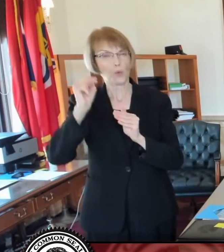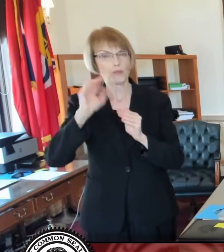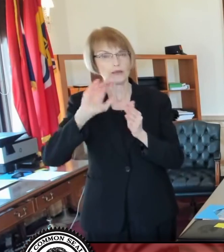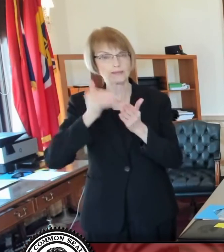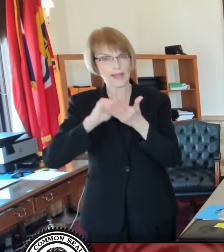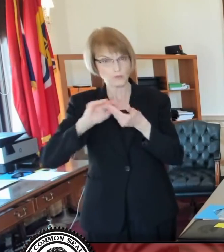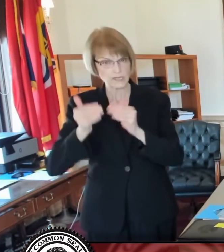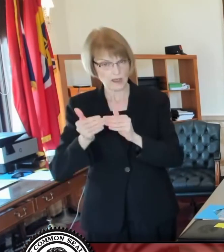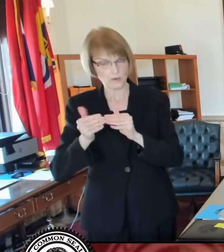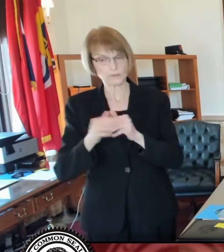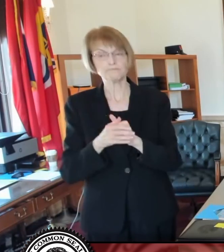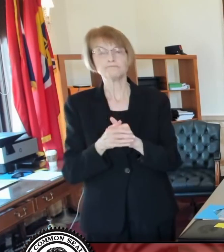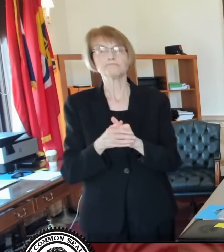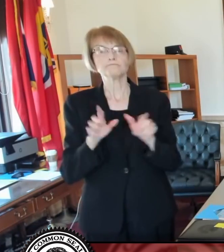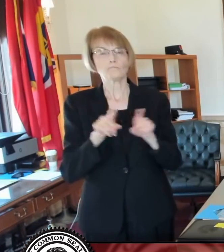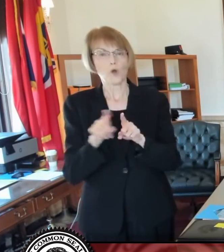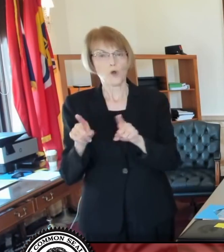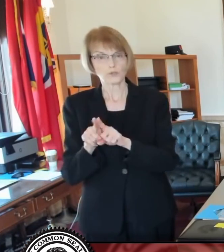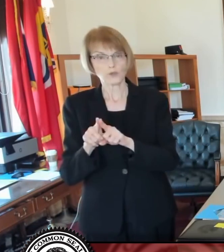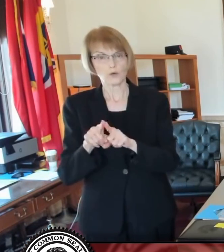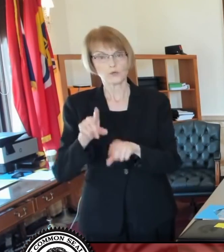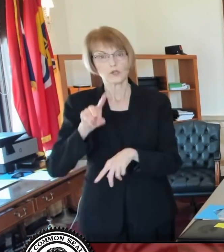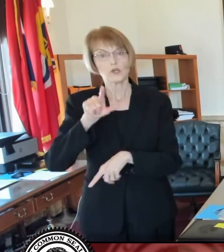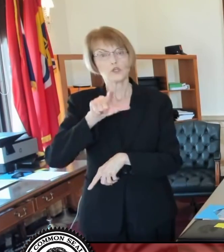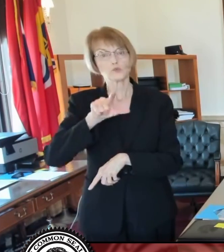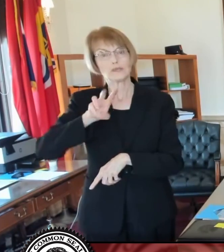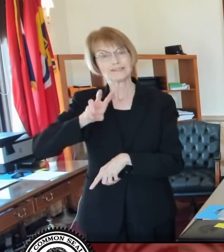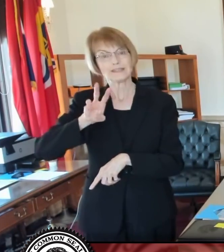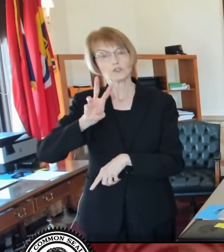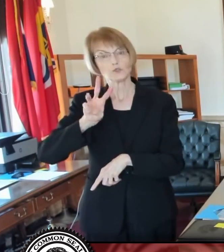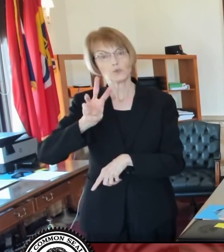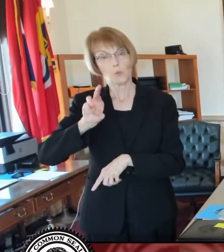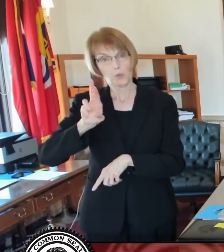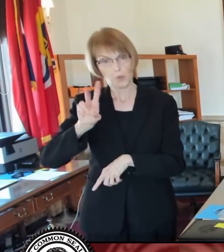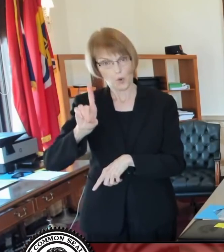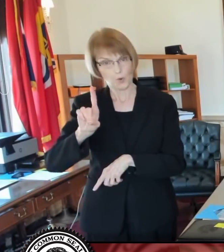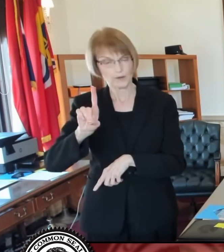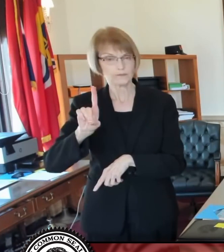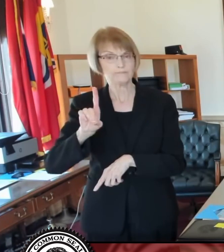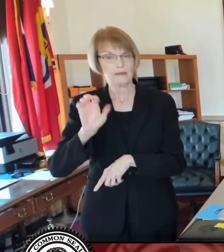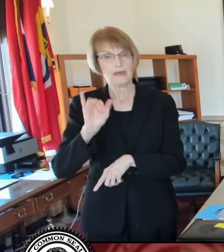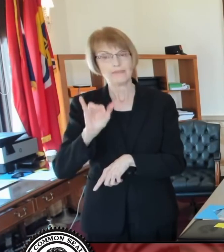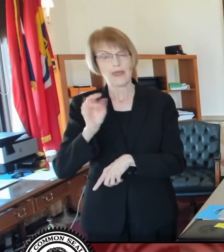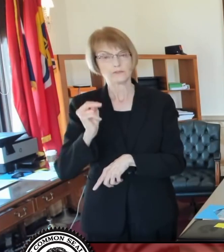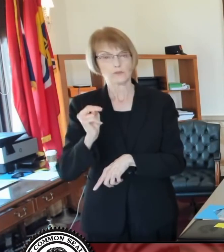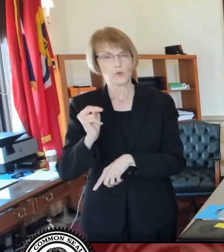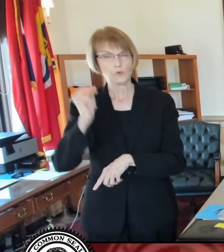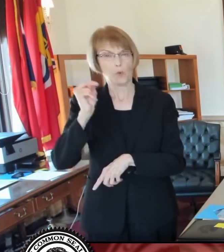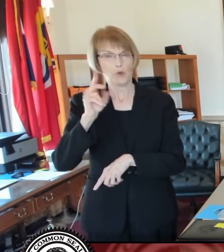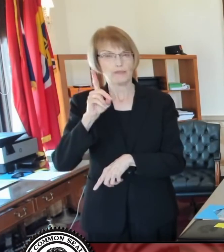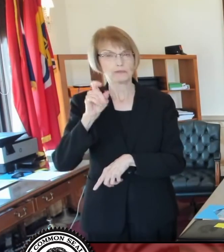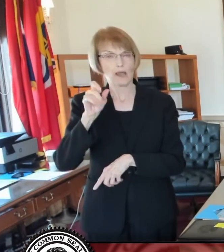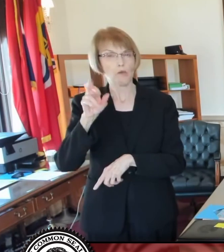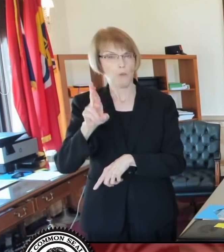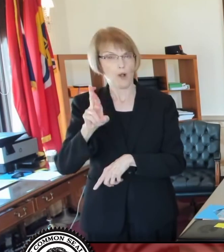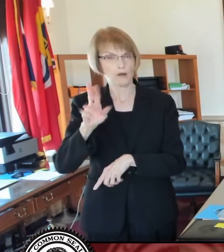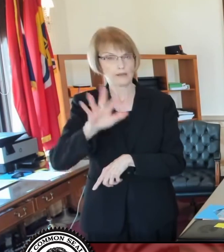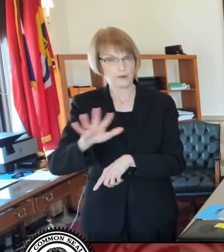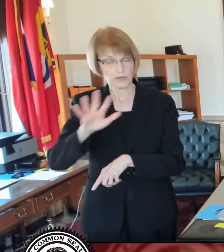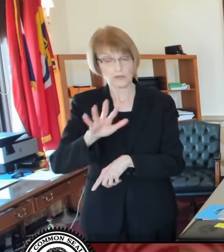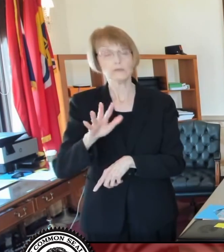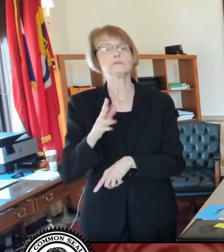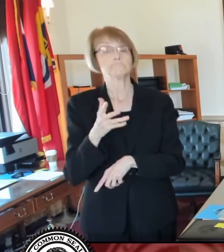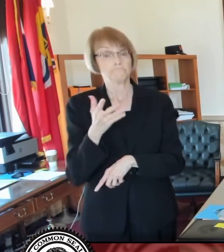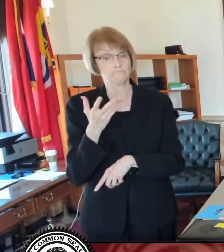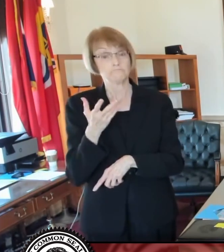downtown. We see some in the 26th Ward, which is just a little bit north of Del Mar. We still see quite a